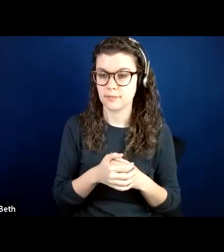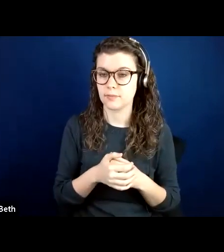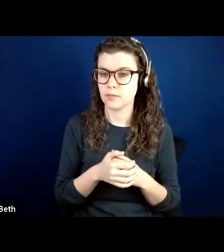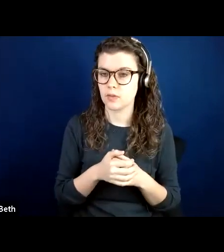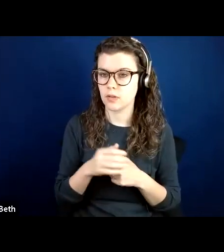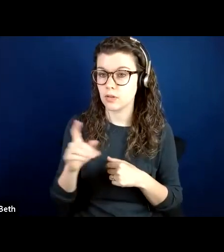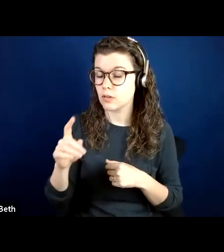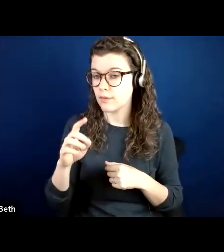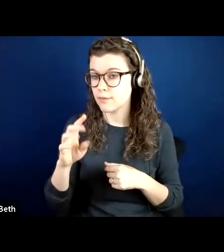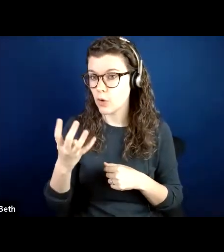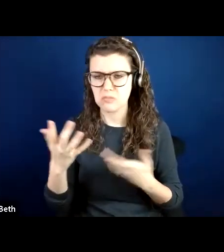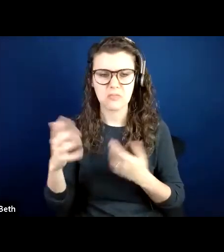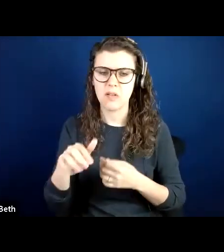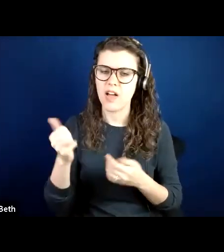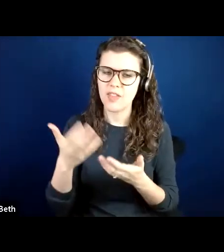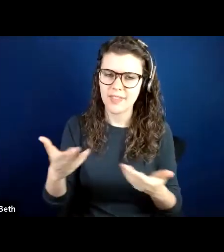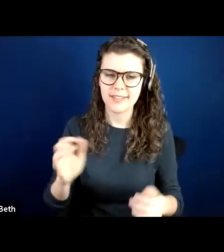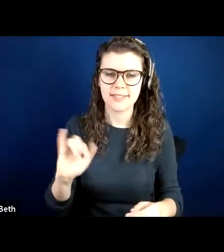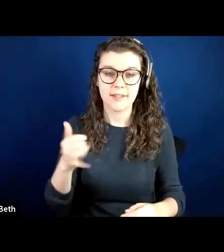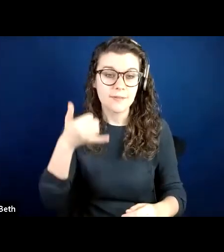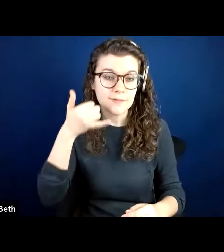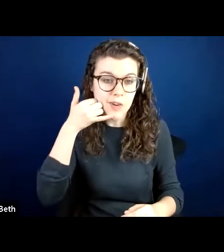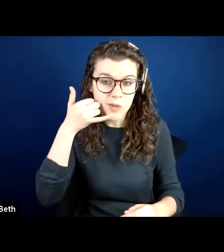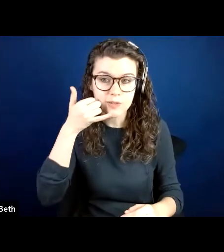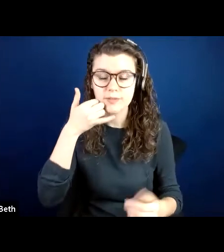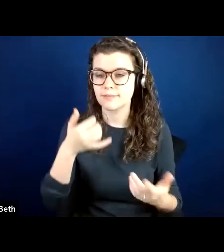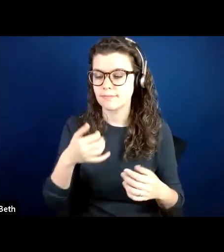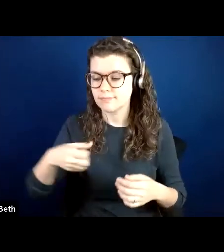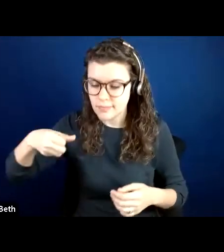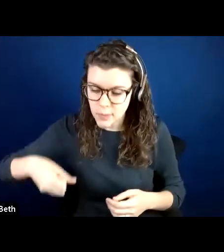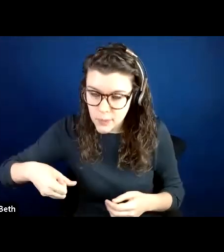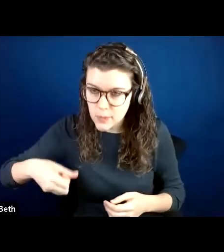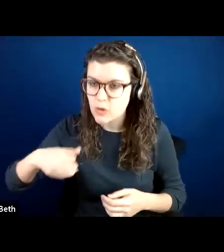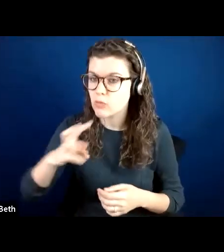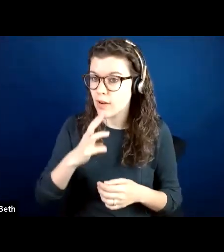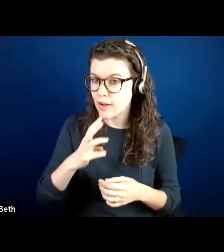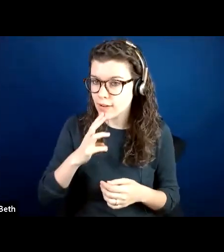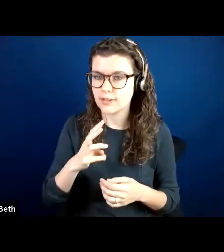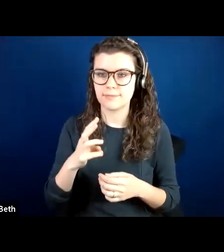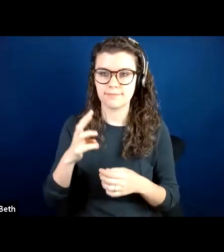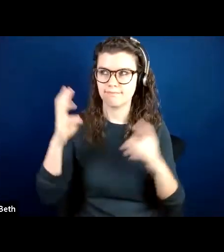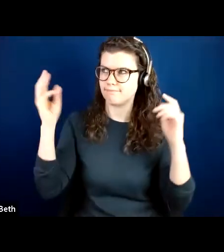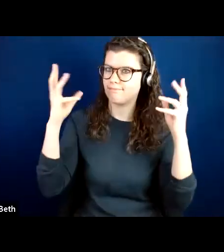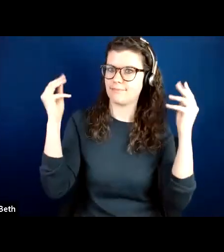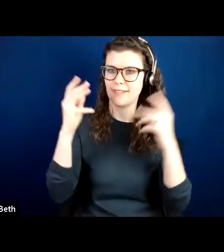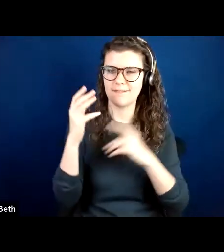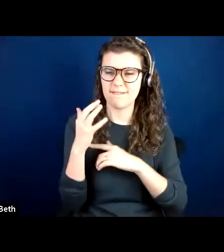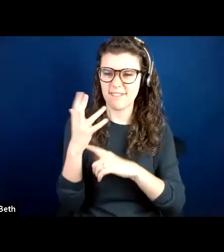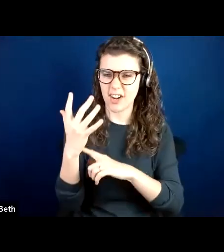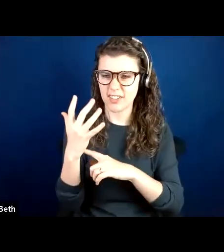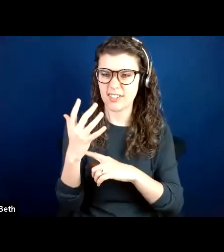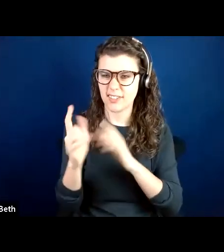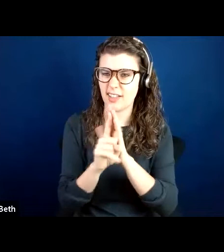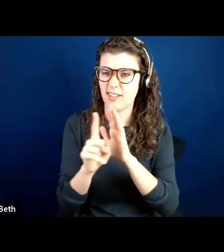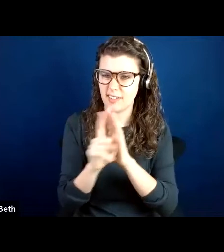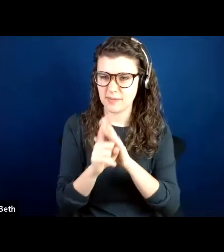priority is other elements such as public telephones, drinking fountains, fire alarms. So when I write a report,